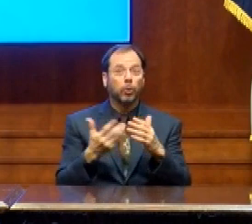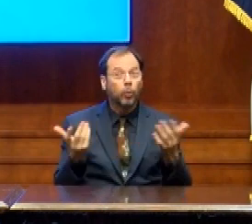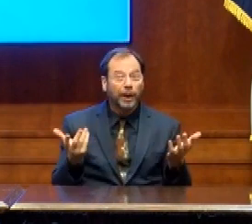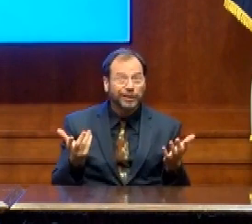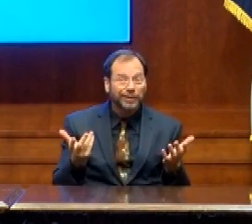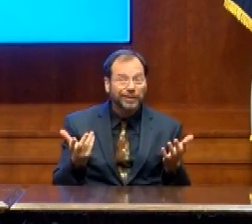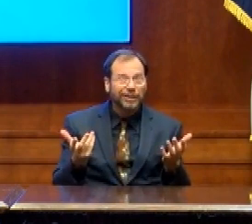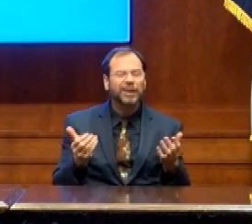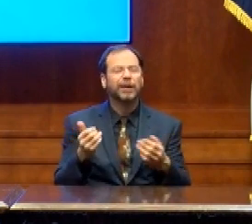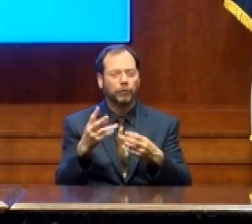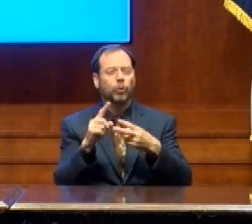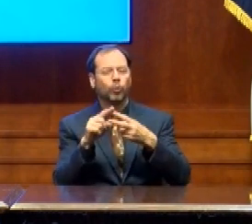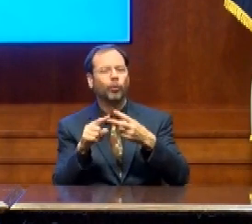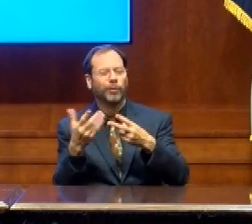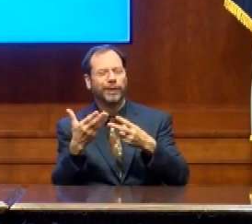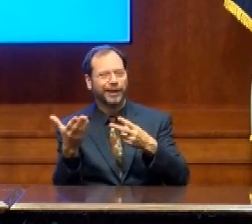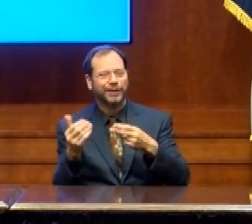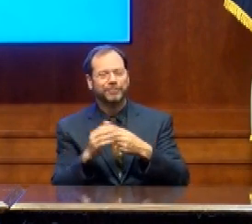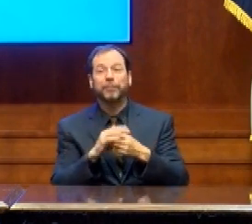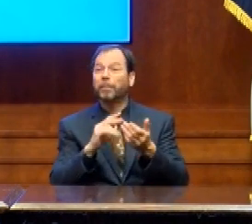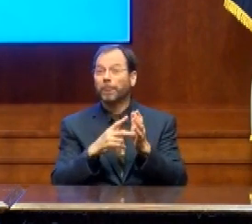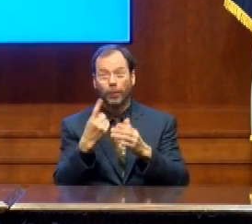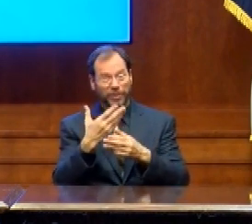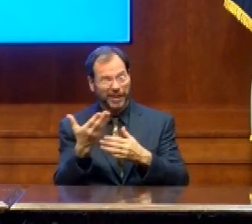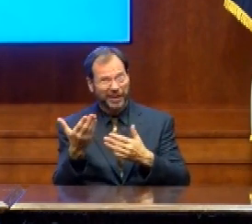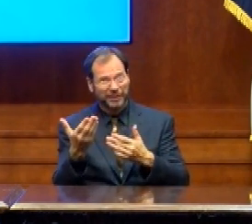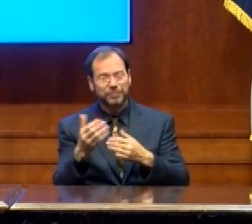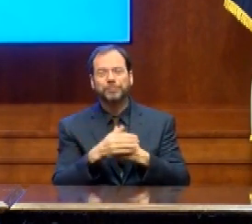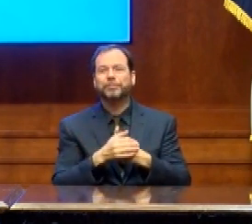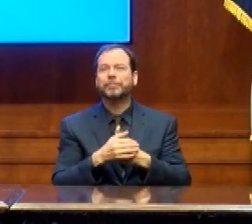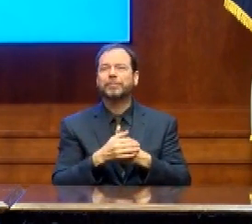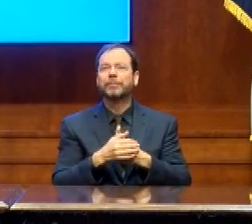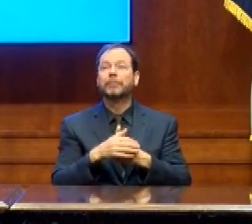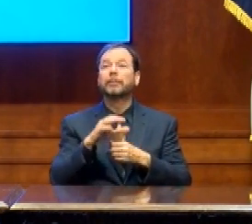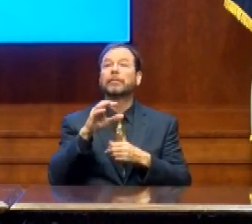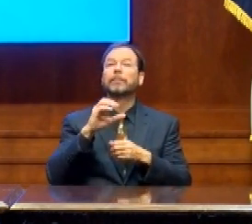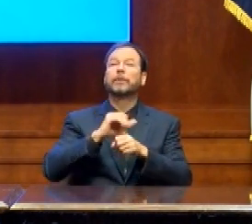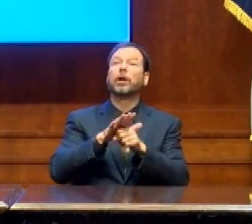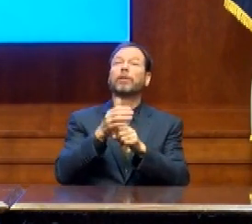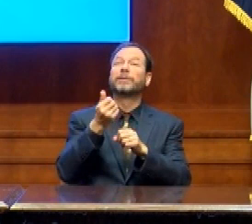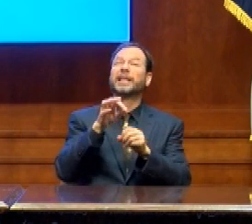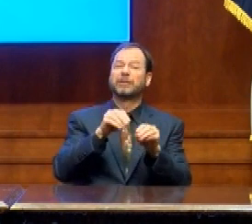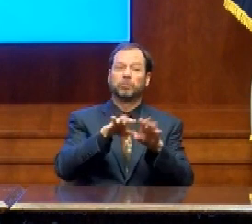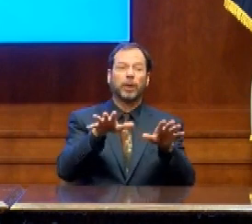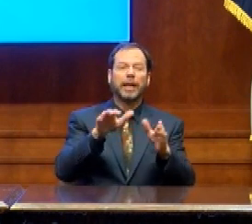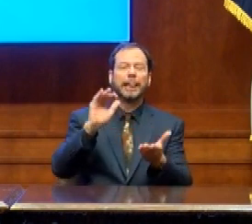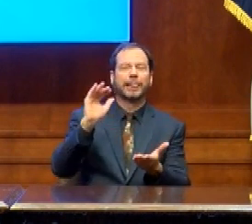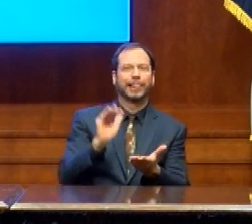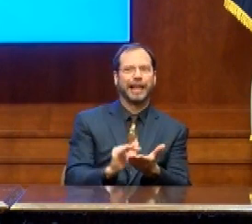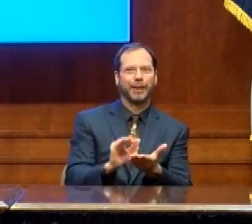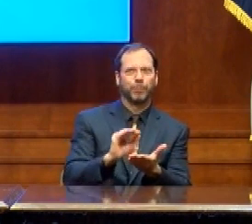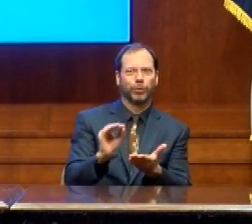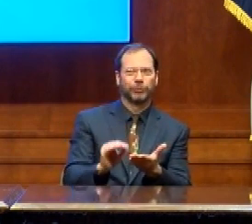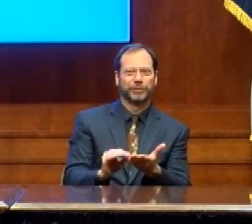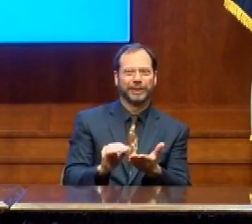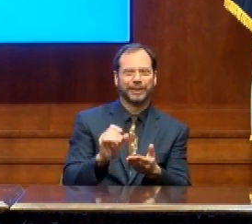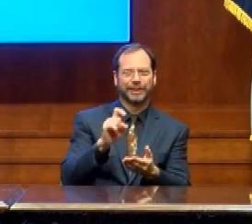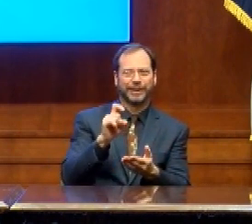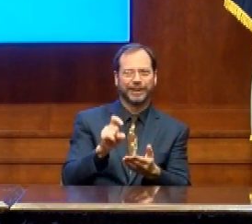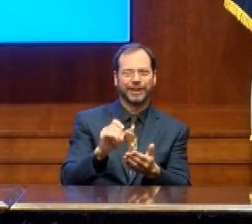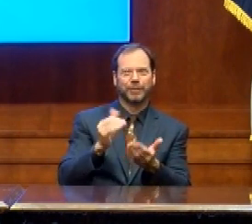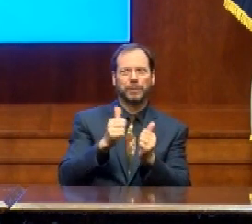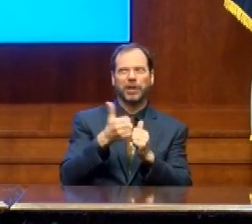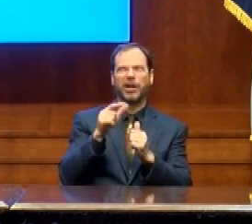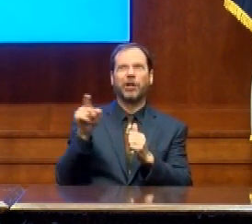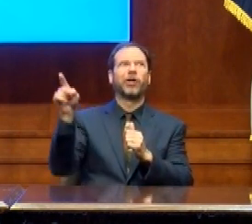means that a couple of things. One, the prevalence of COVID-19 is less in Texas than it is